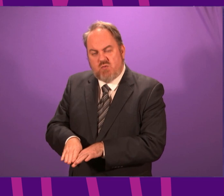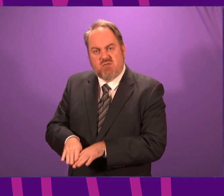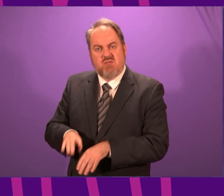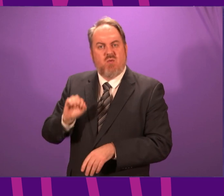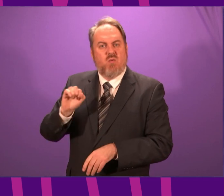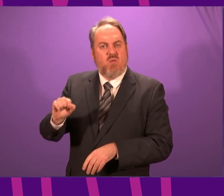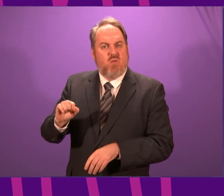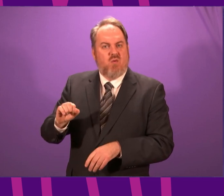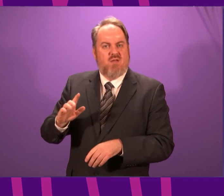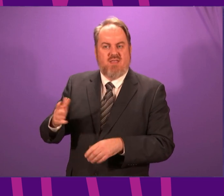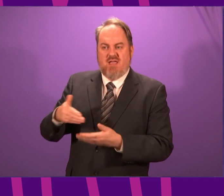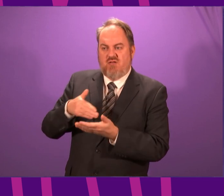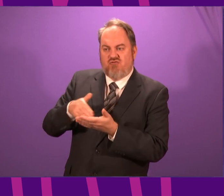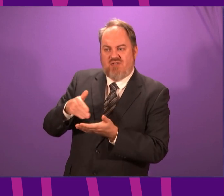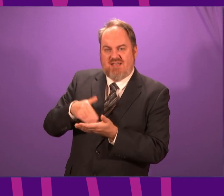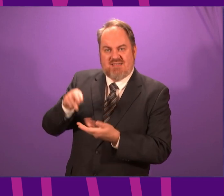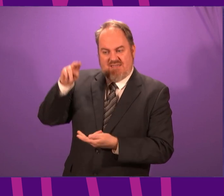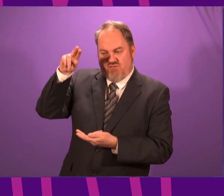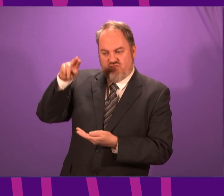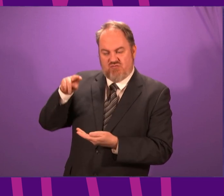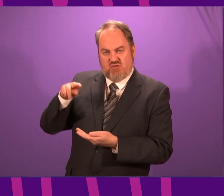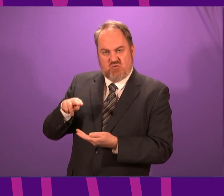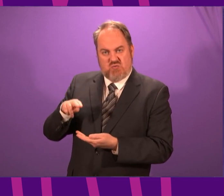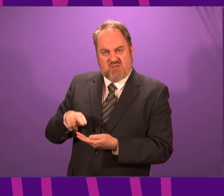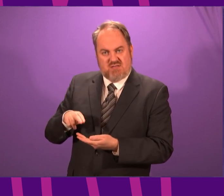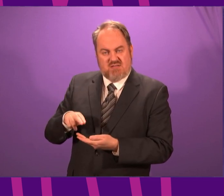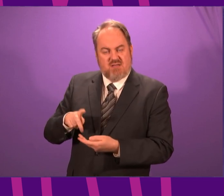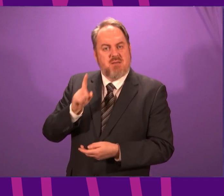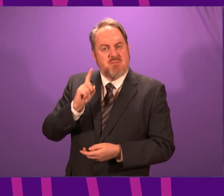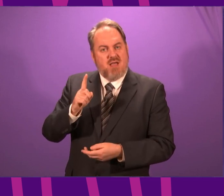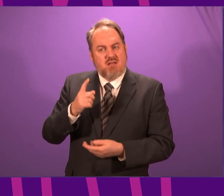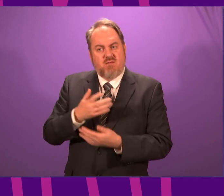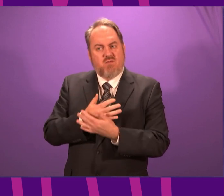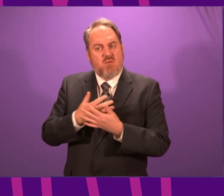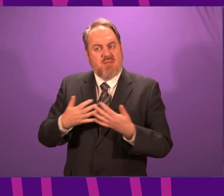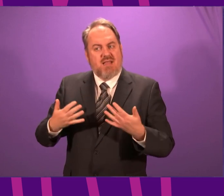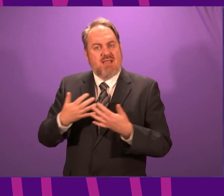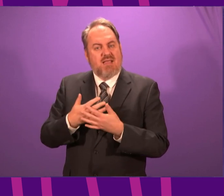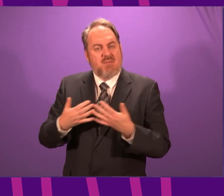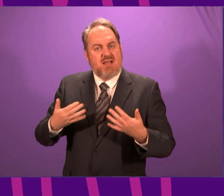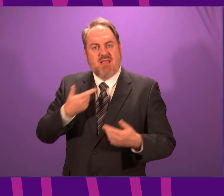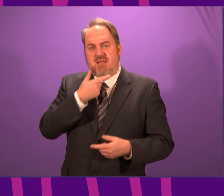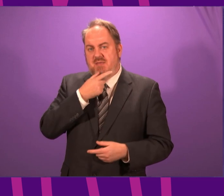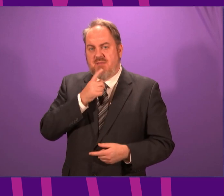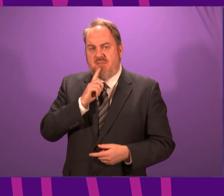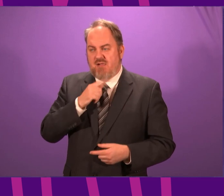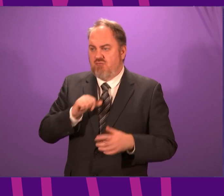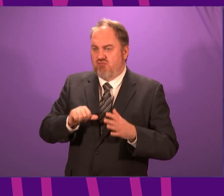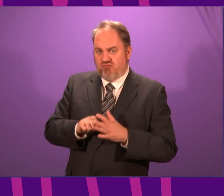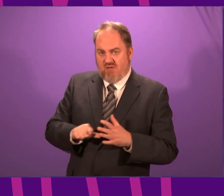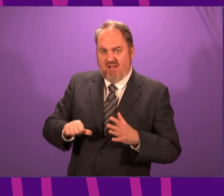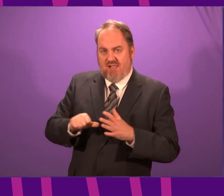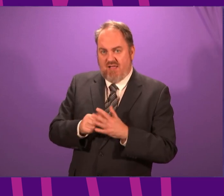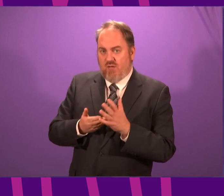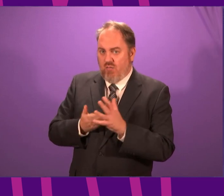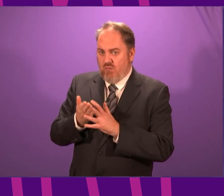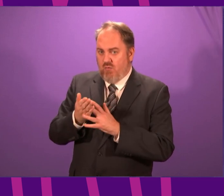restricted. Support for workers who will be hardest hit by the necessary restrictions.